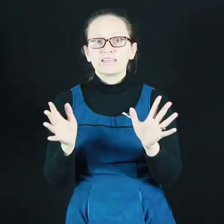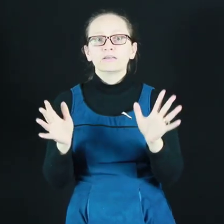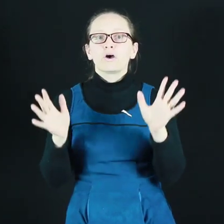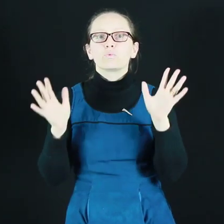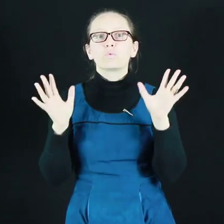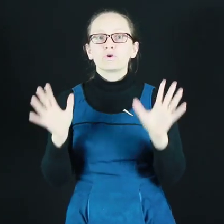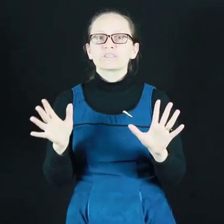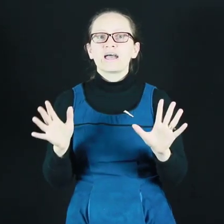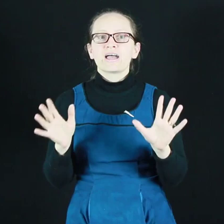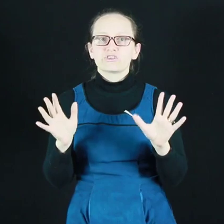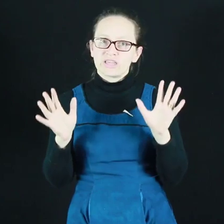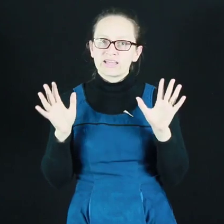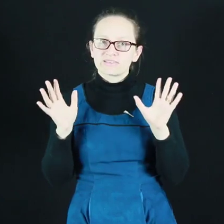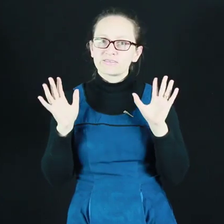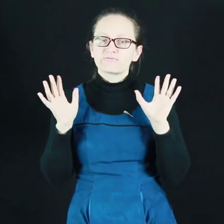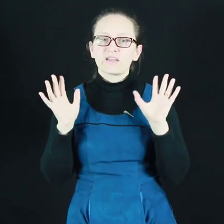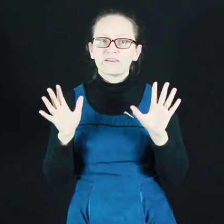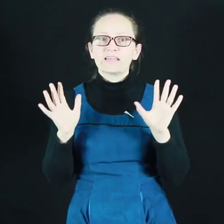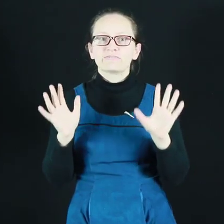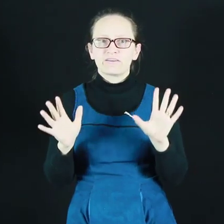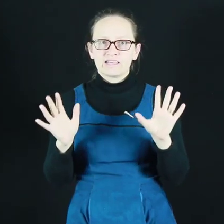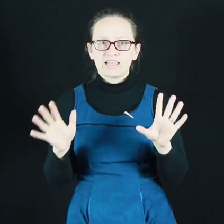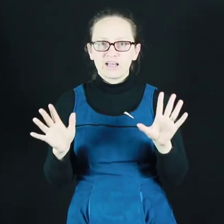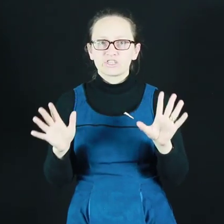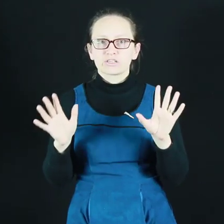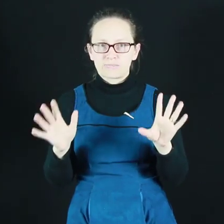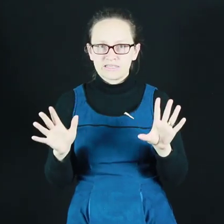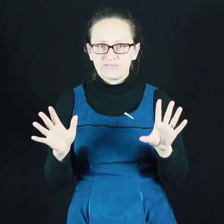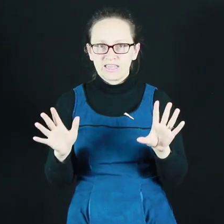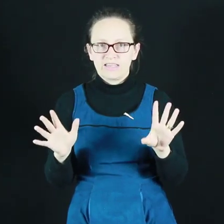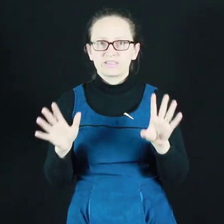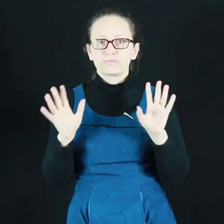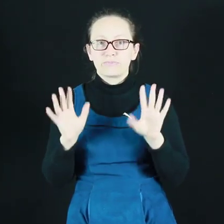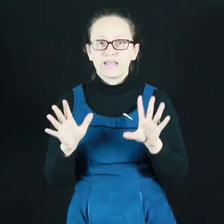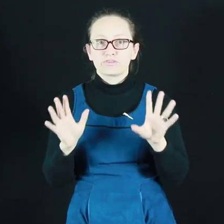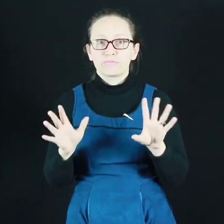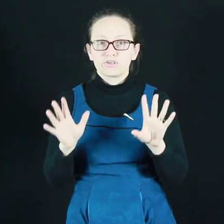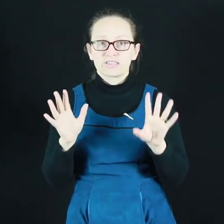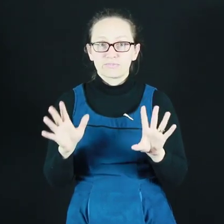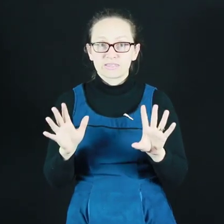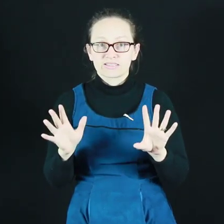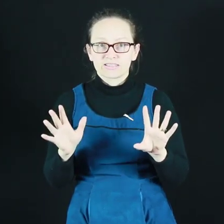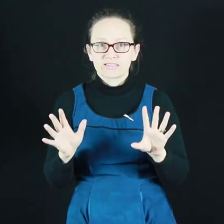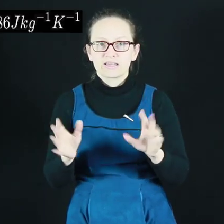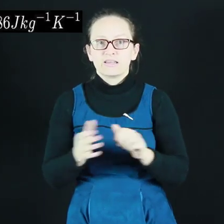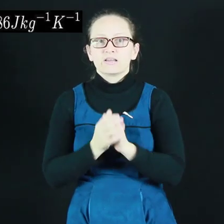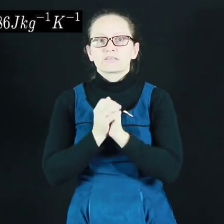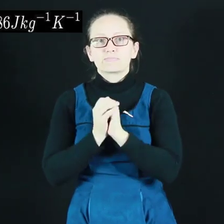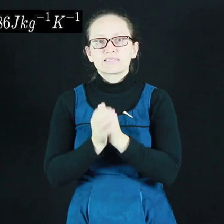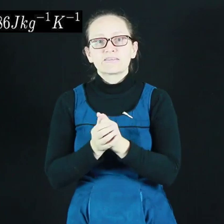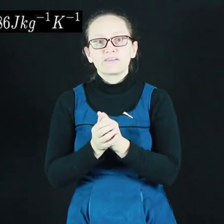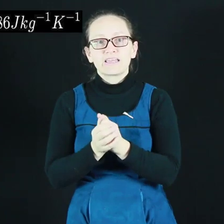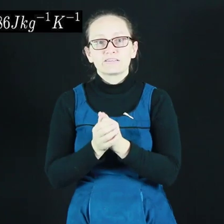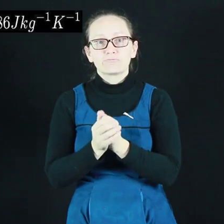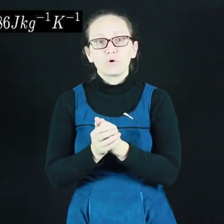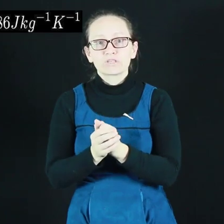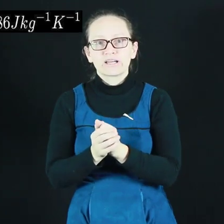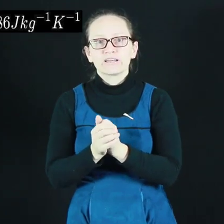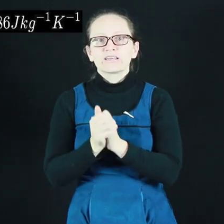lucky. Water actually has a very, very large specific heat compared to most substances. The specific heat of water is